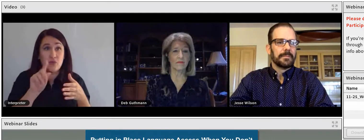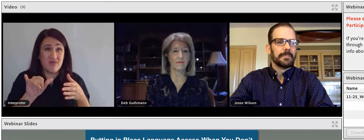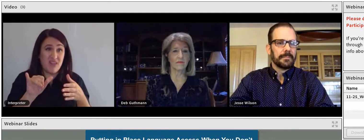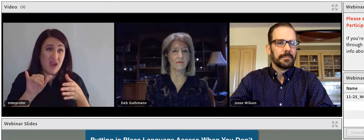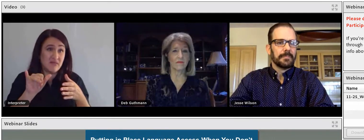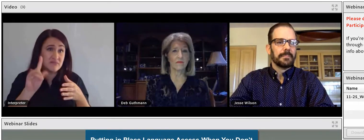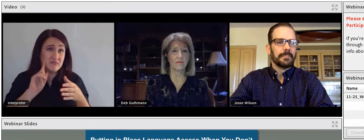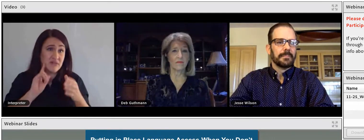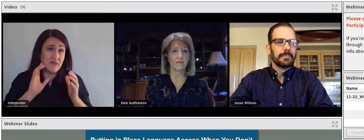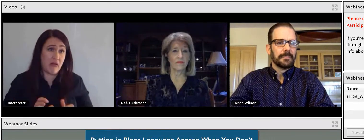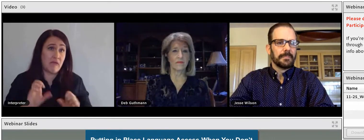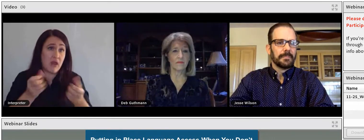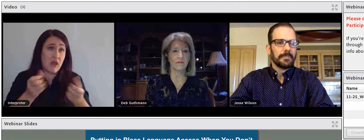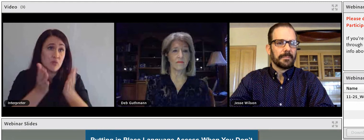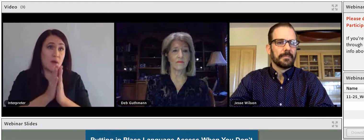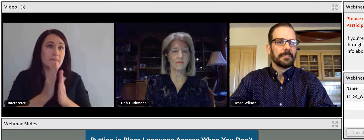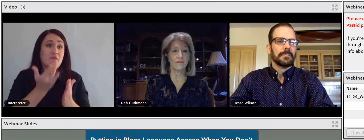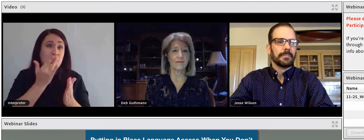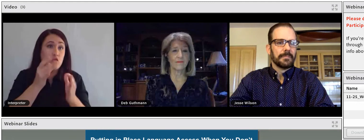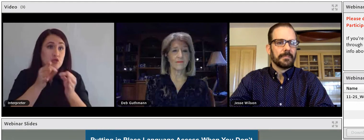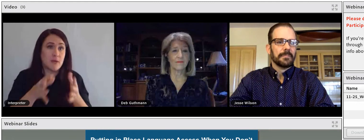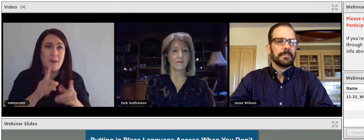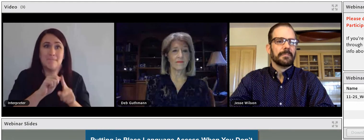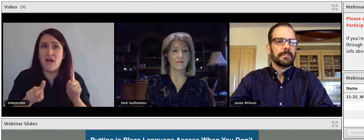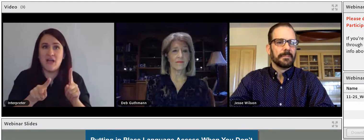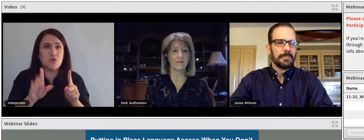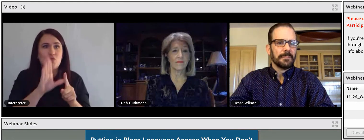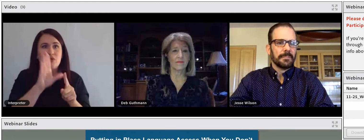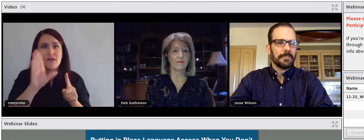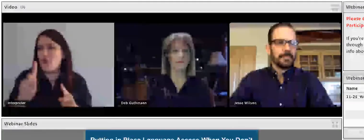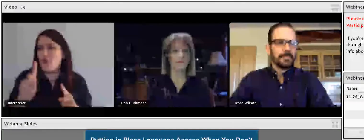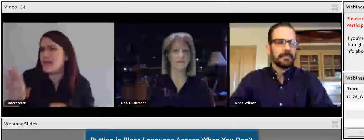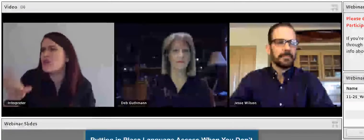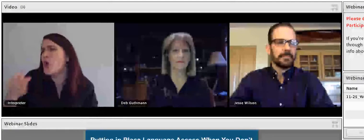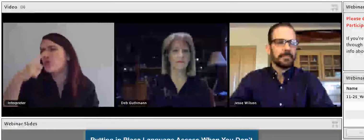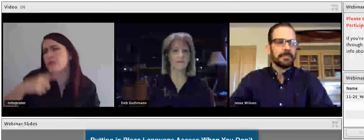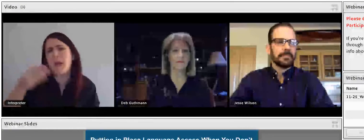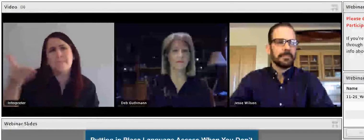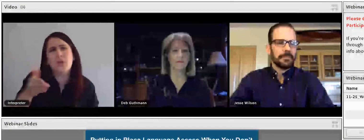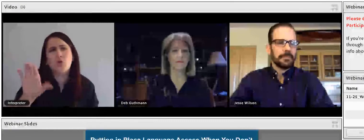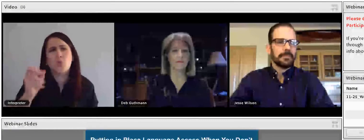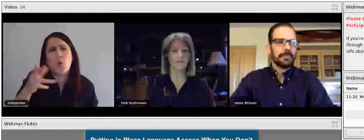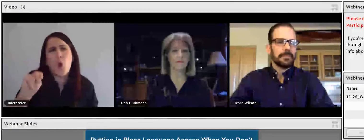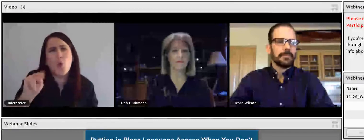preferred interpreter, but they should never be asked to bring their own interpreter or to